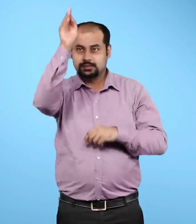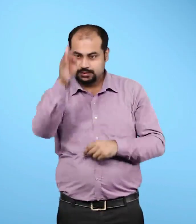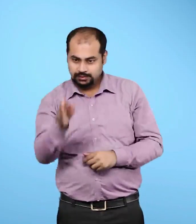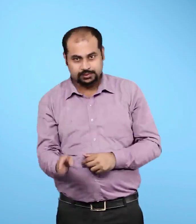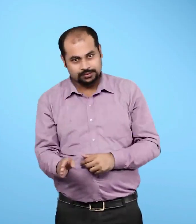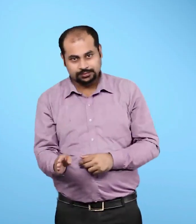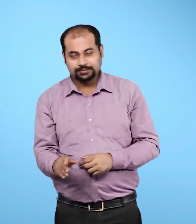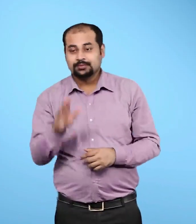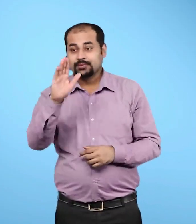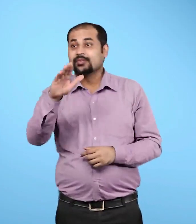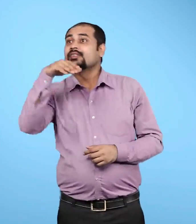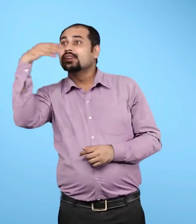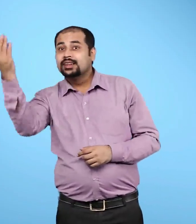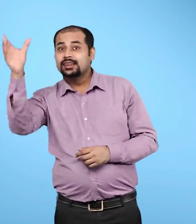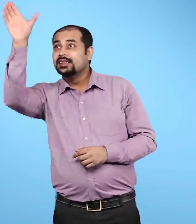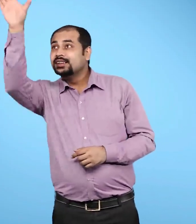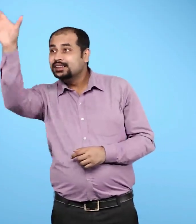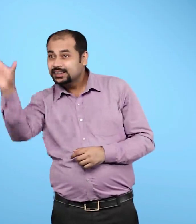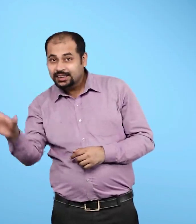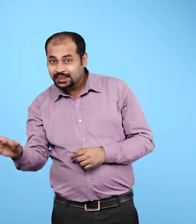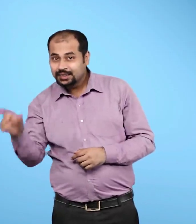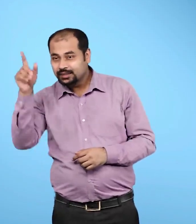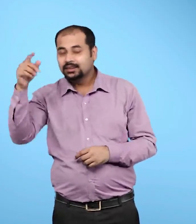And column 4 is loose beads.